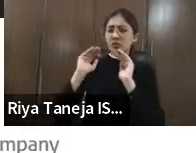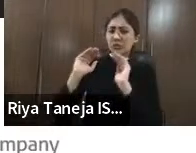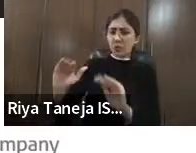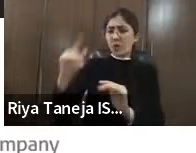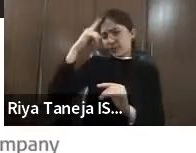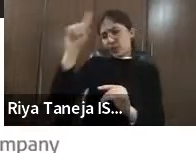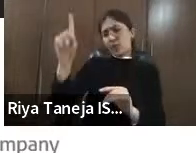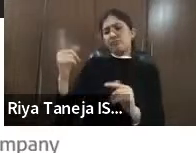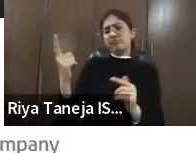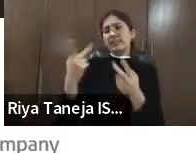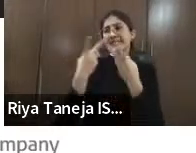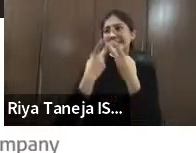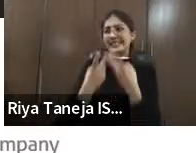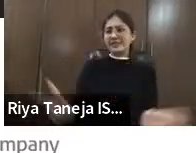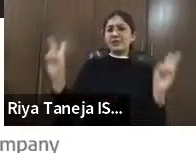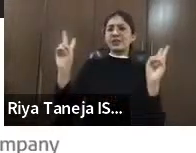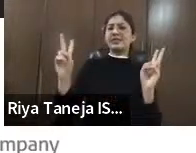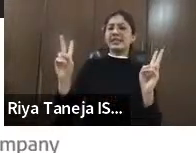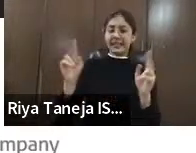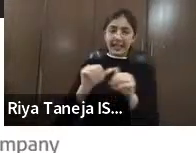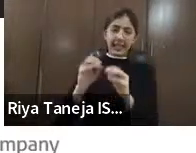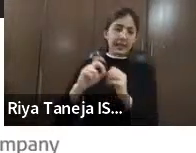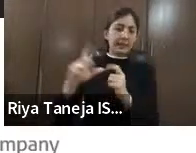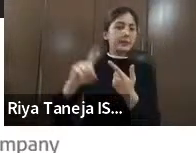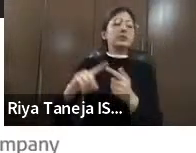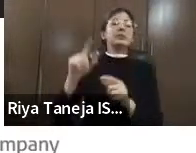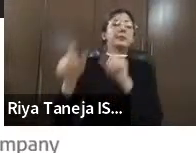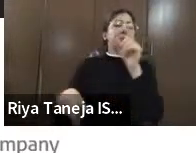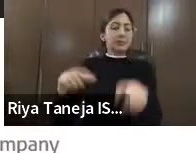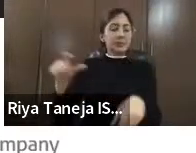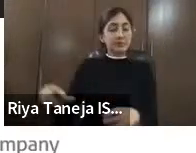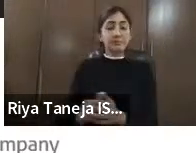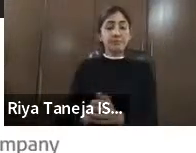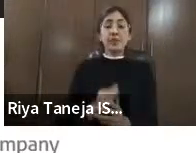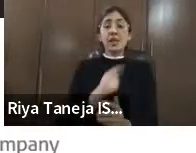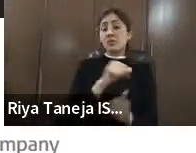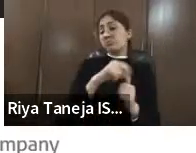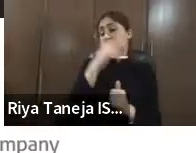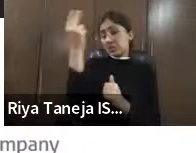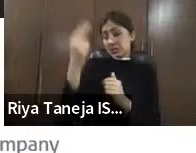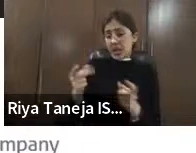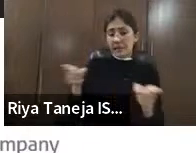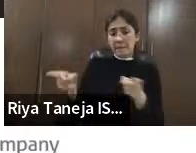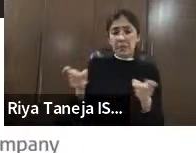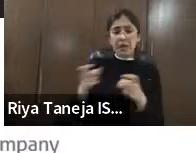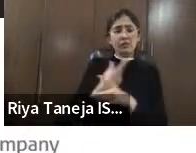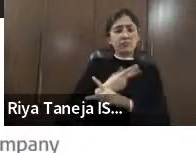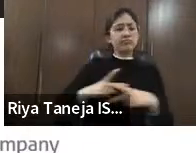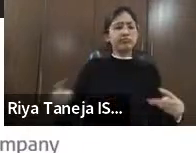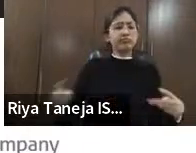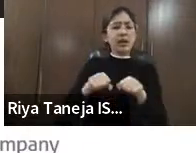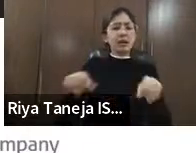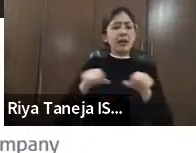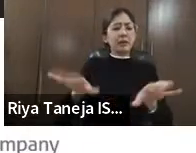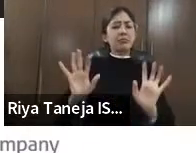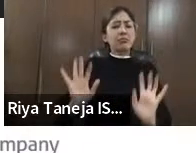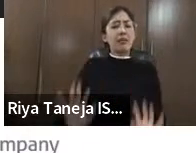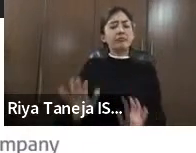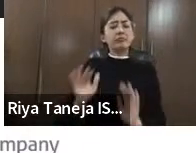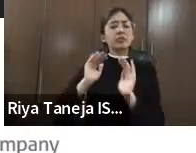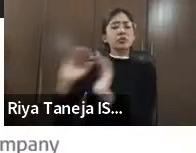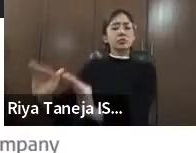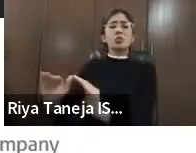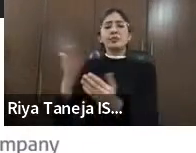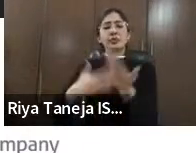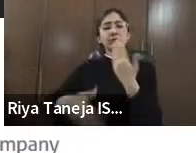people. She has designed and managed many campaigns to promote awareness among persons with disabilities. She